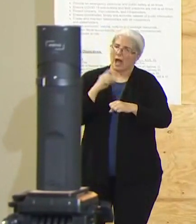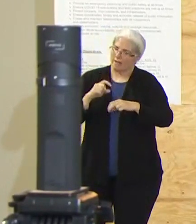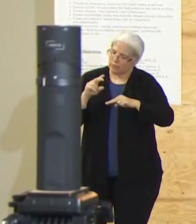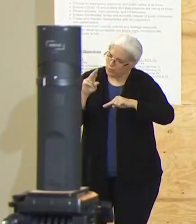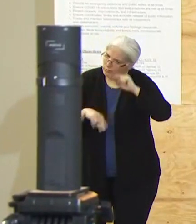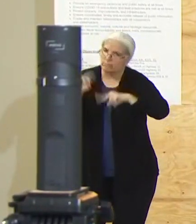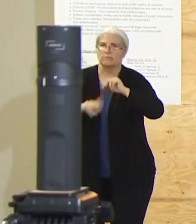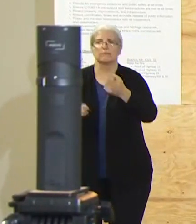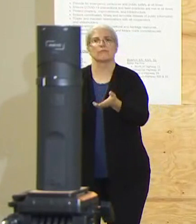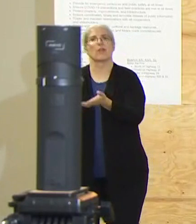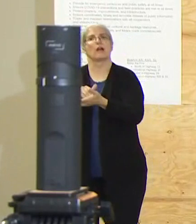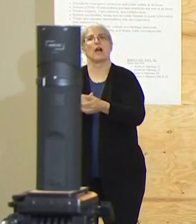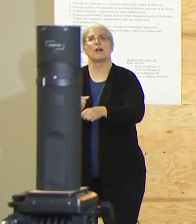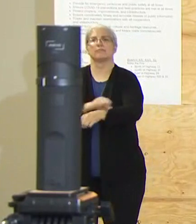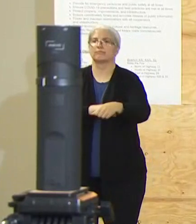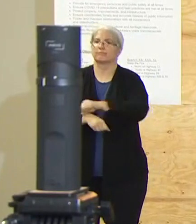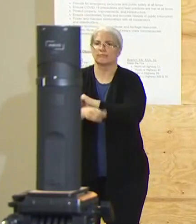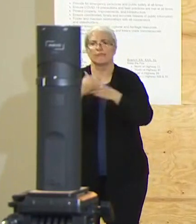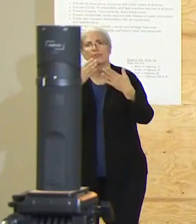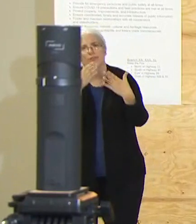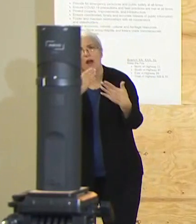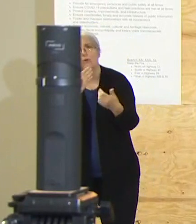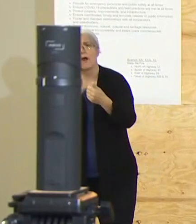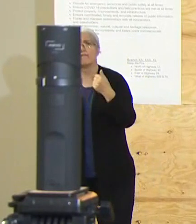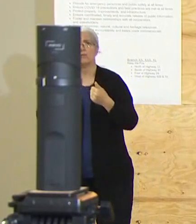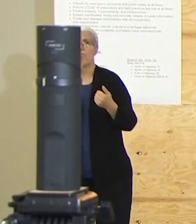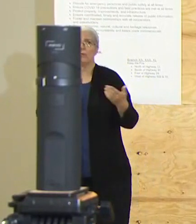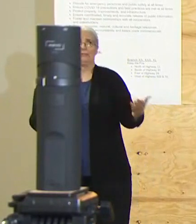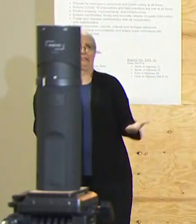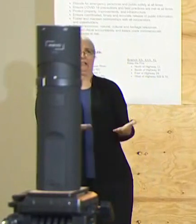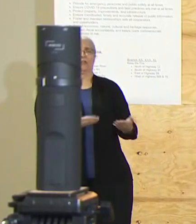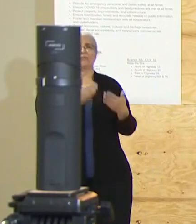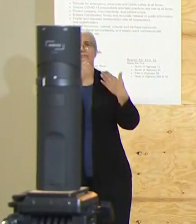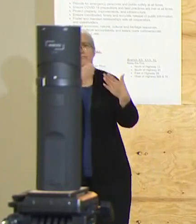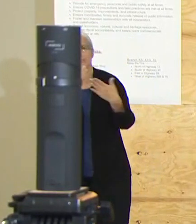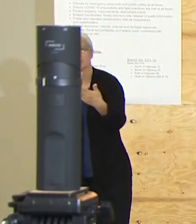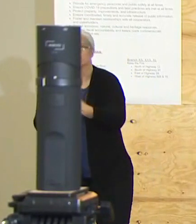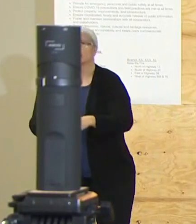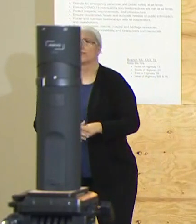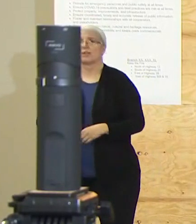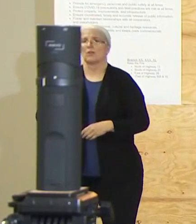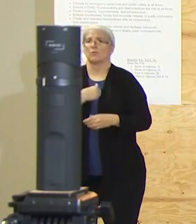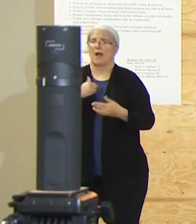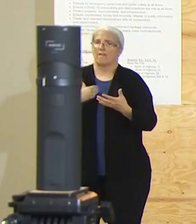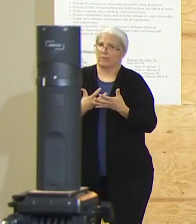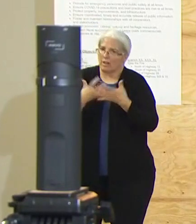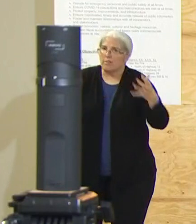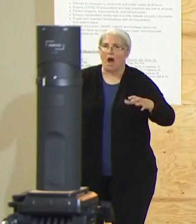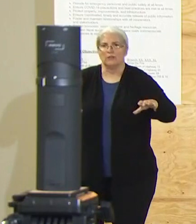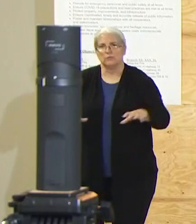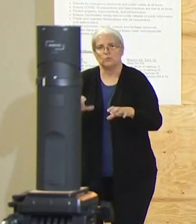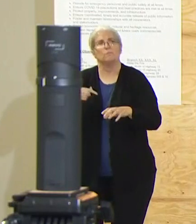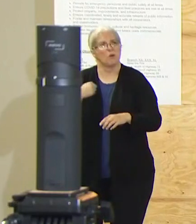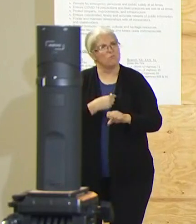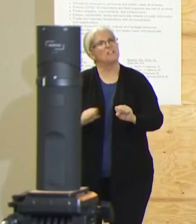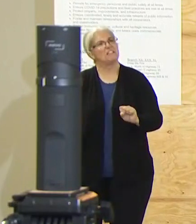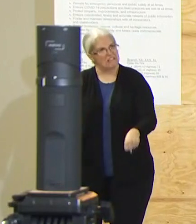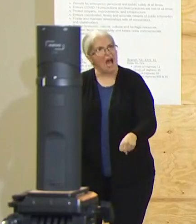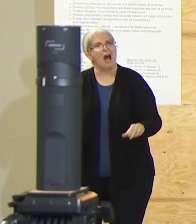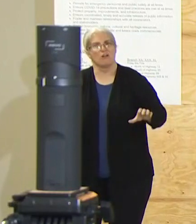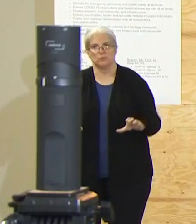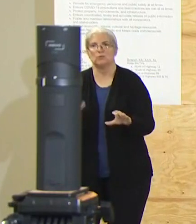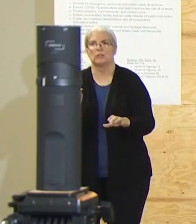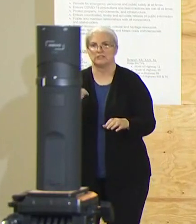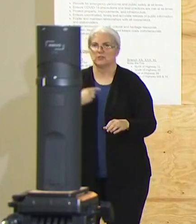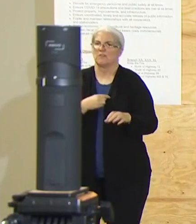here today. We have a lot of work to do, but we can do it, right? We've done it before. We're going to do it. And we got to keep positive. So thank you so much.